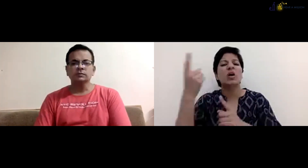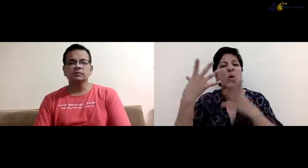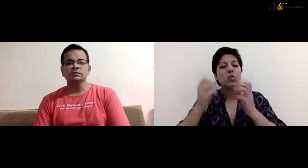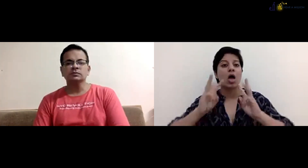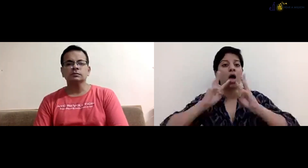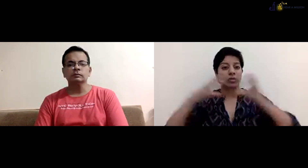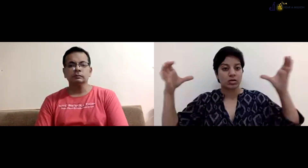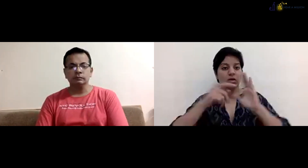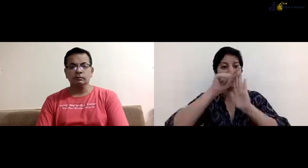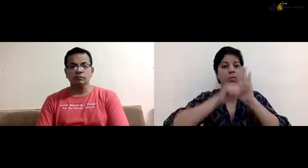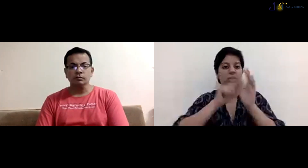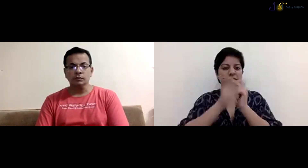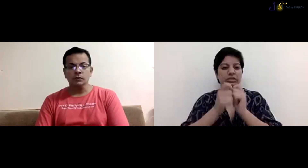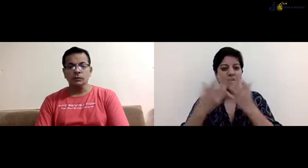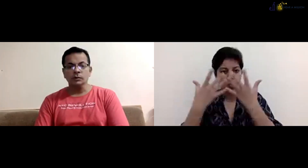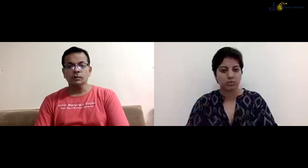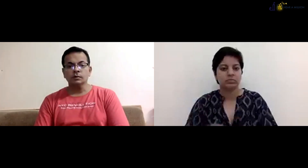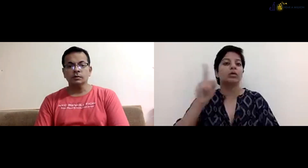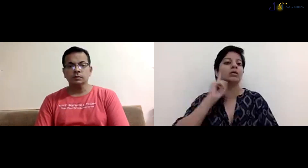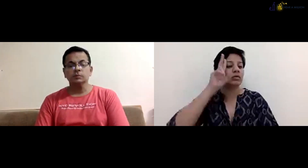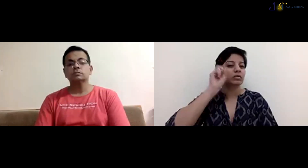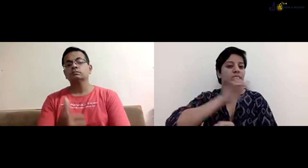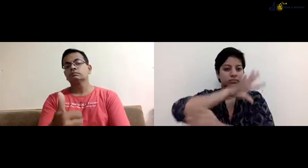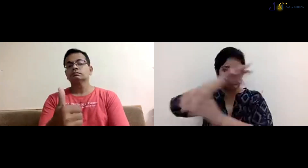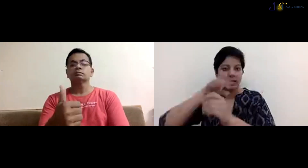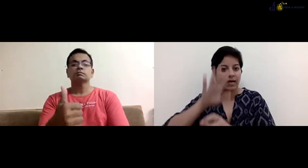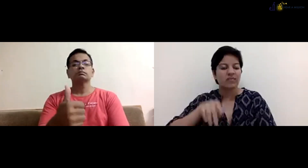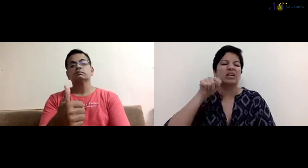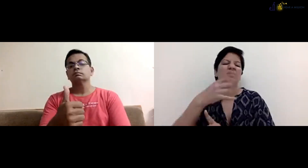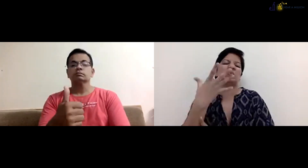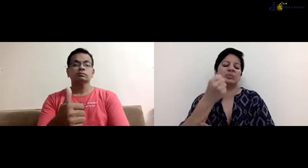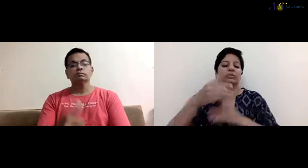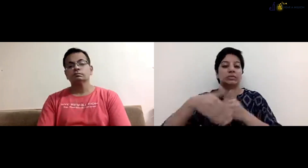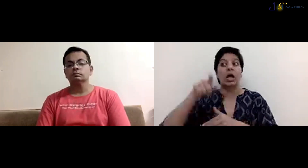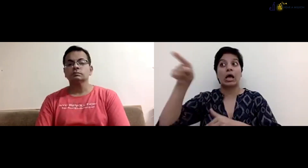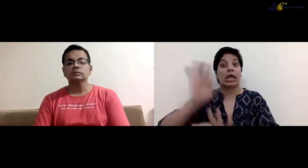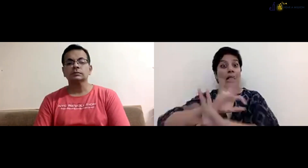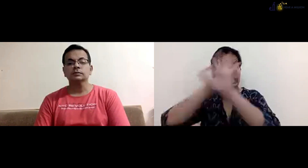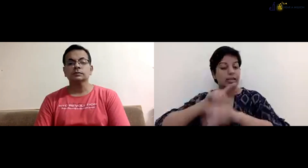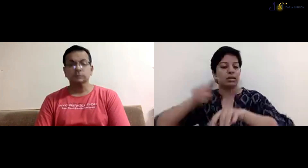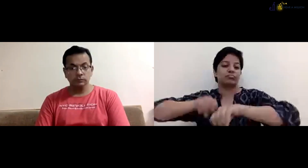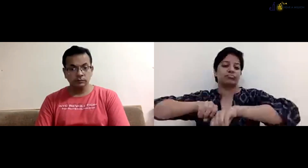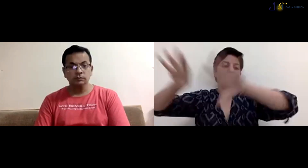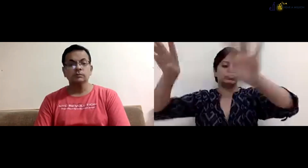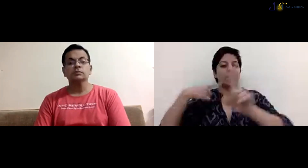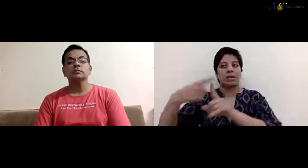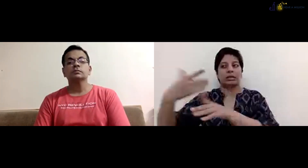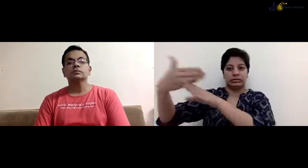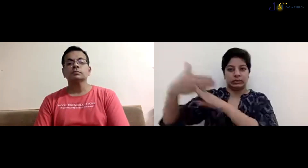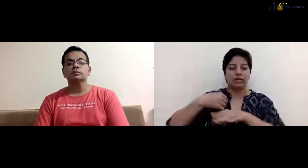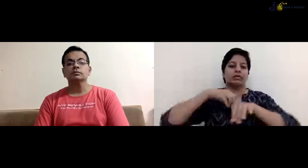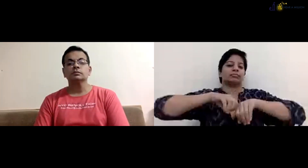so when they wanted to have the workshop, it's like the when we have the deaf people with the Usher